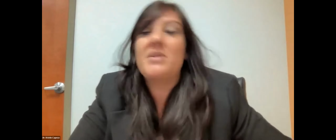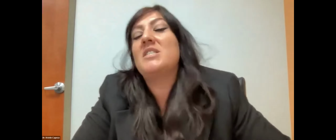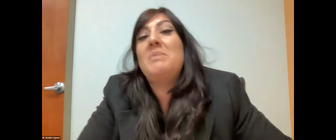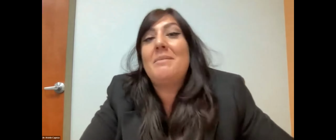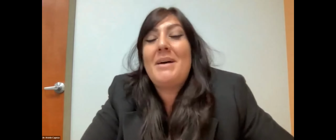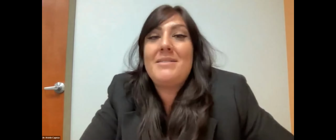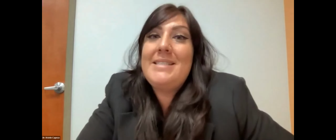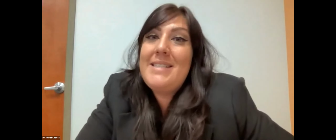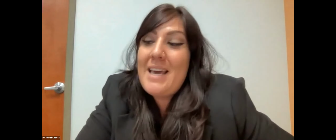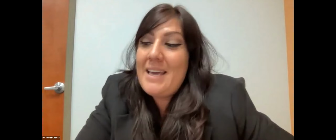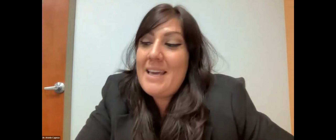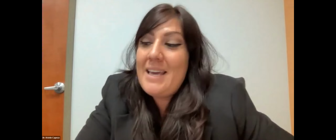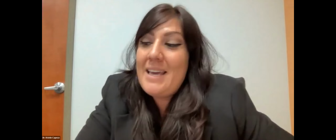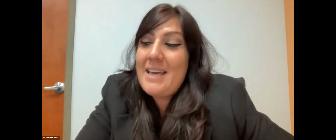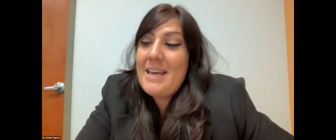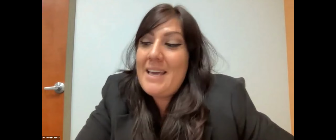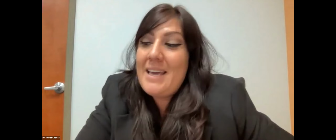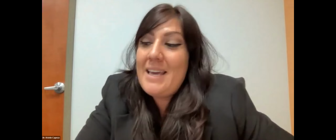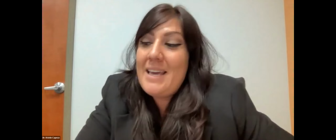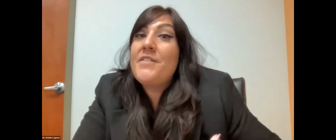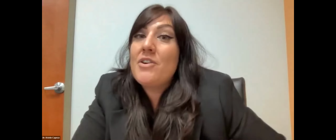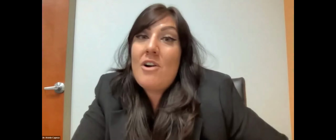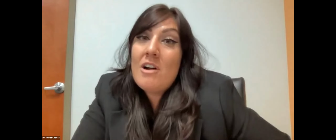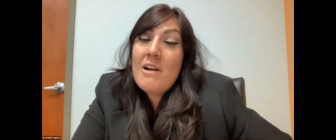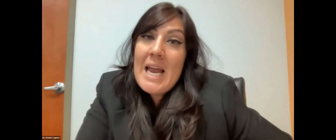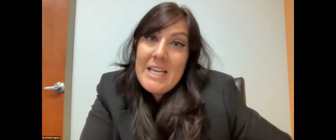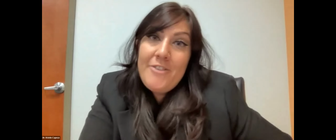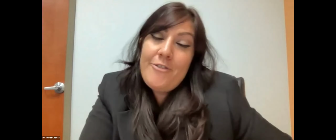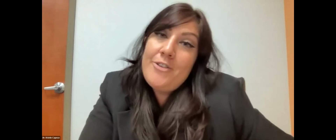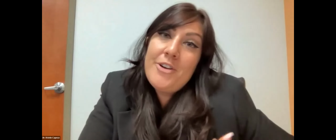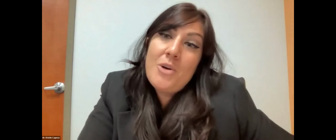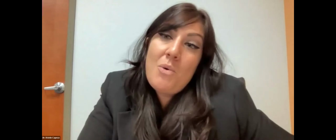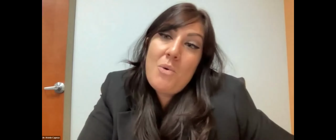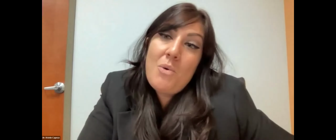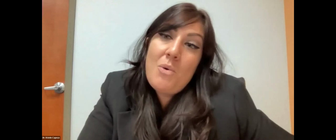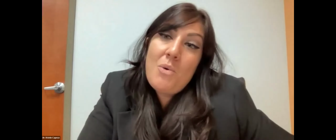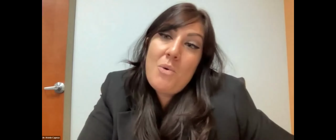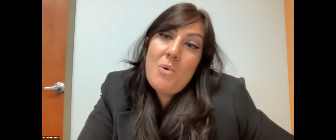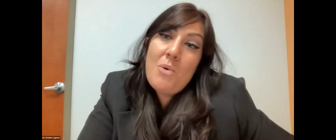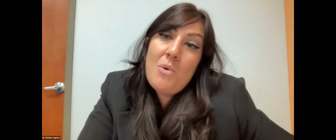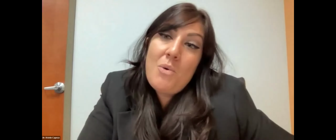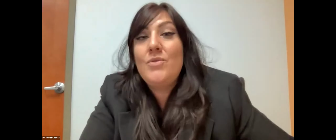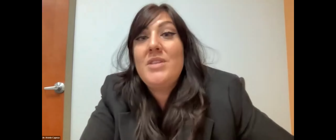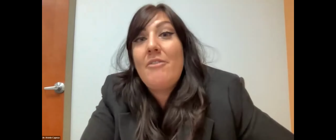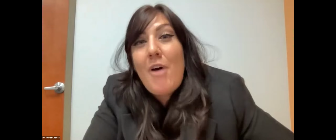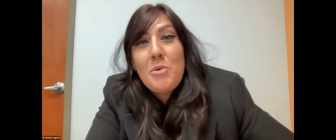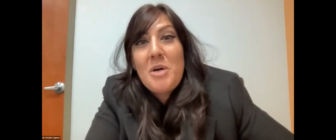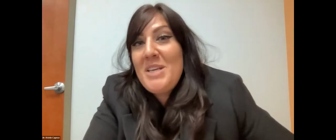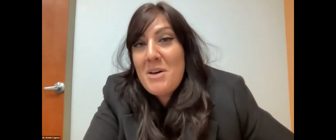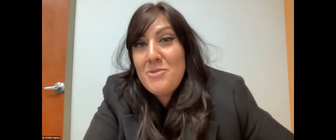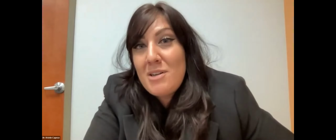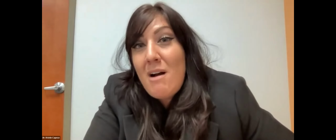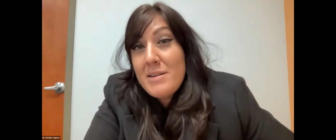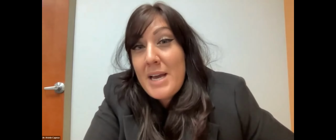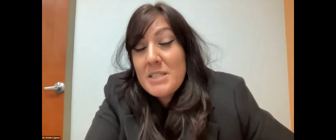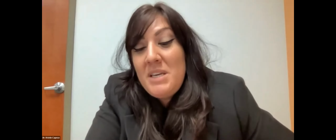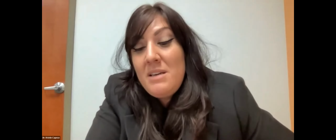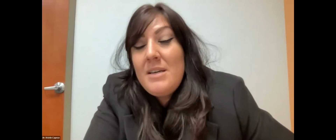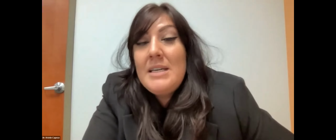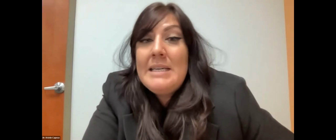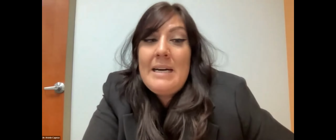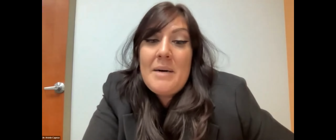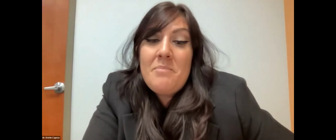I was going to speak about today. However, if there are any further questions, you can use that follow-up email to